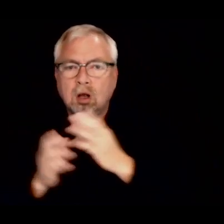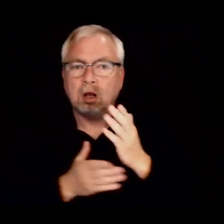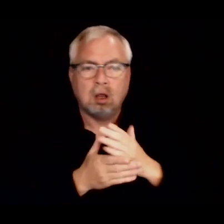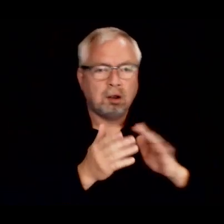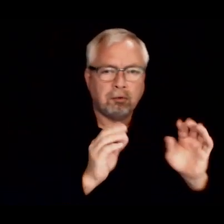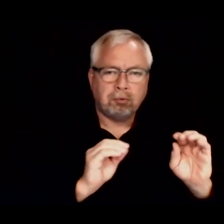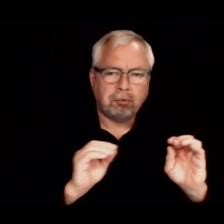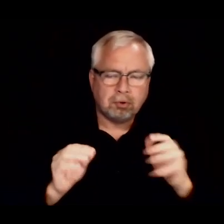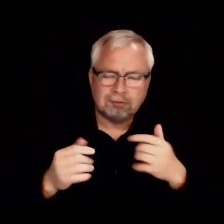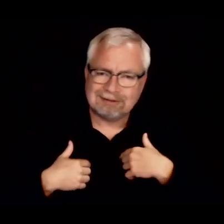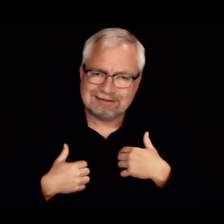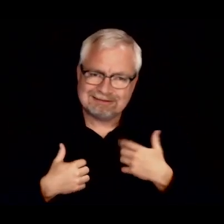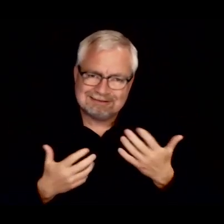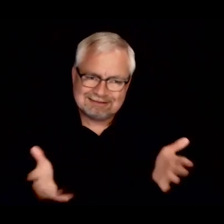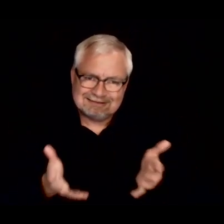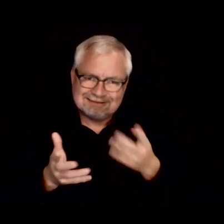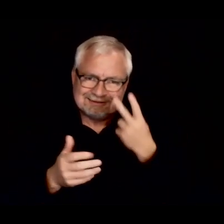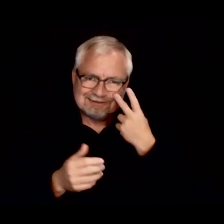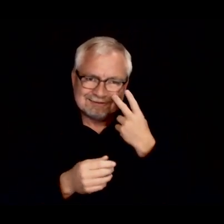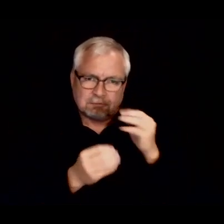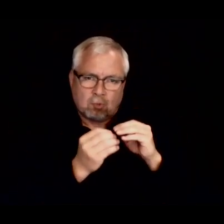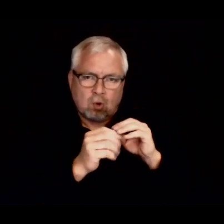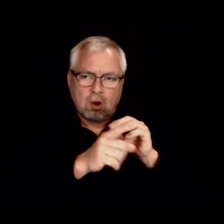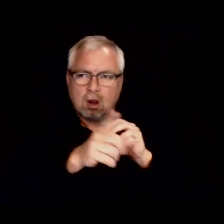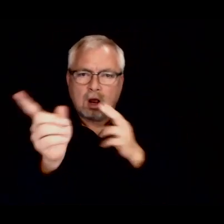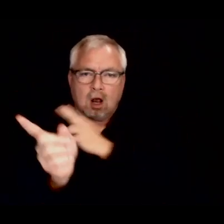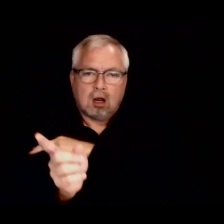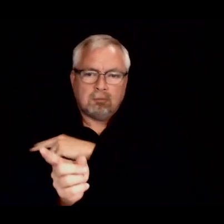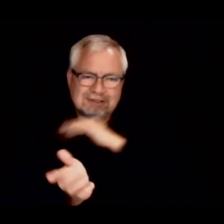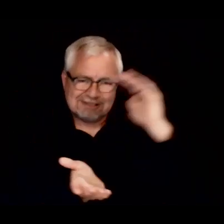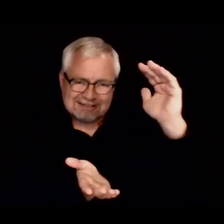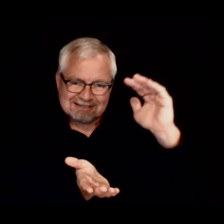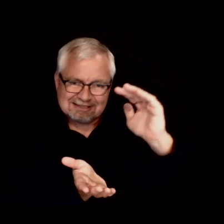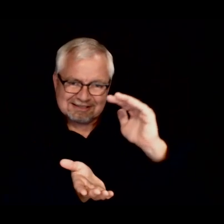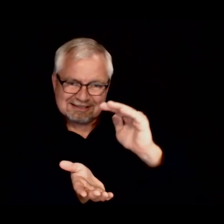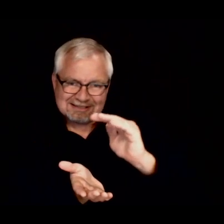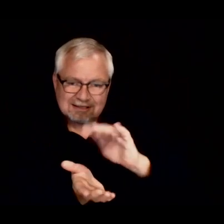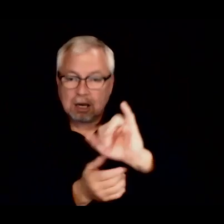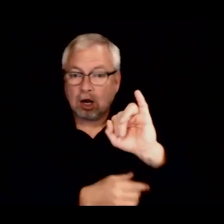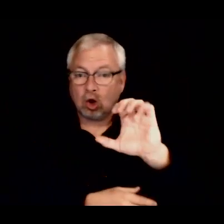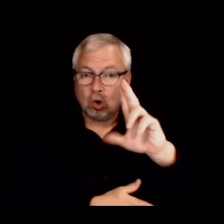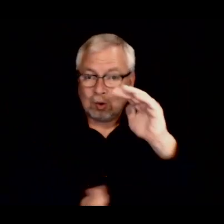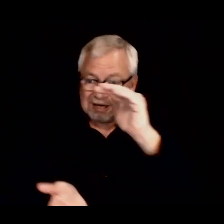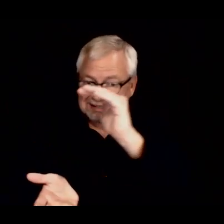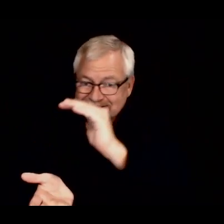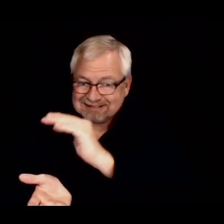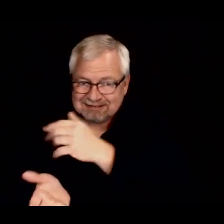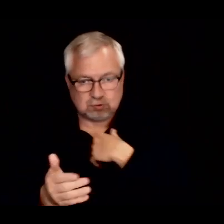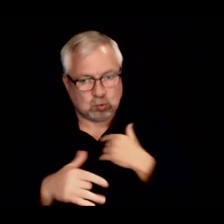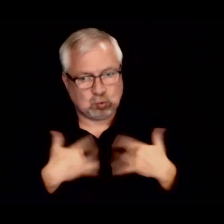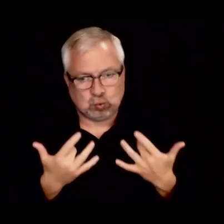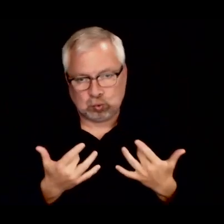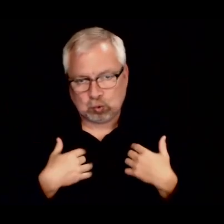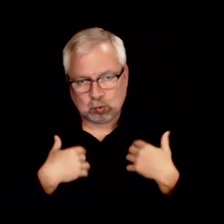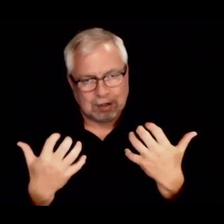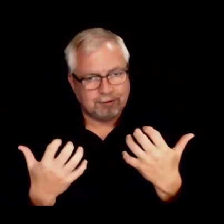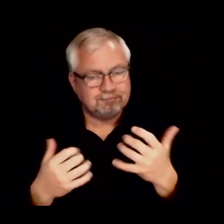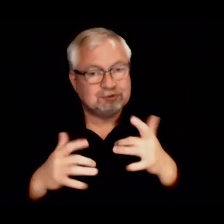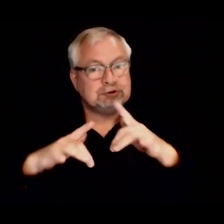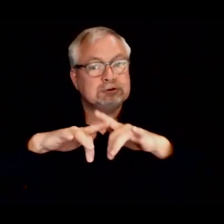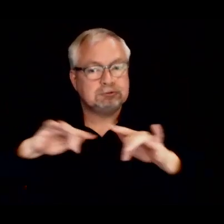hospitalized and in ICU drop, we also, are concerned because we